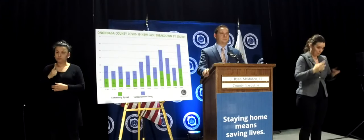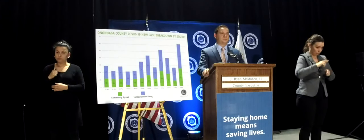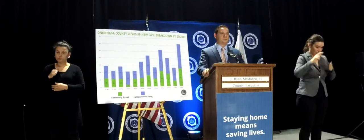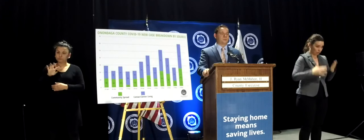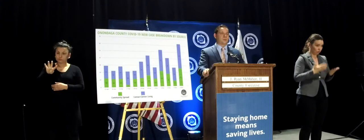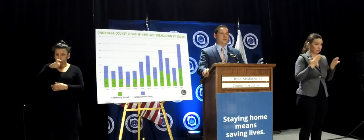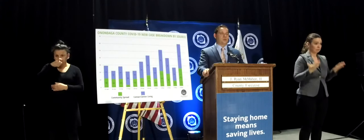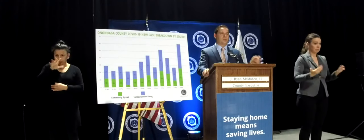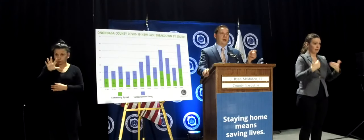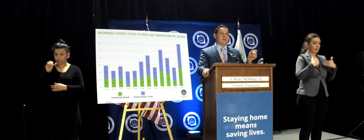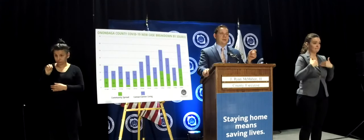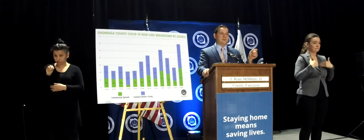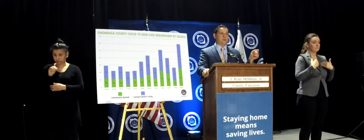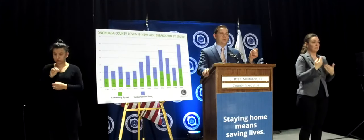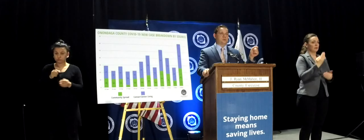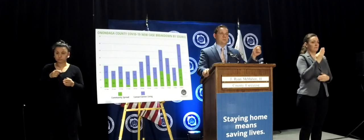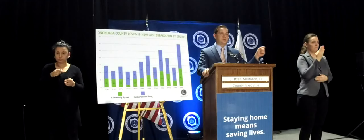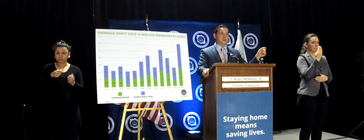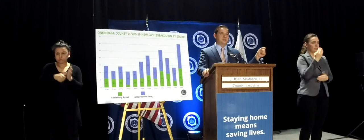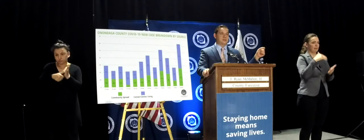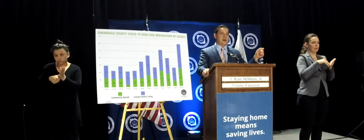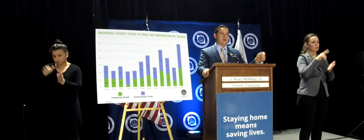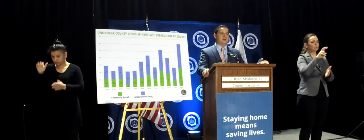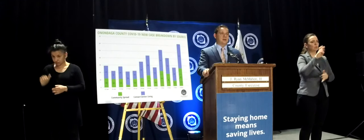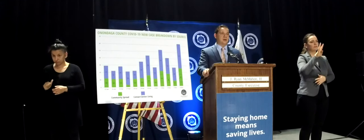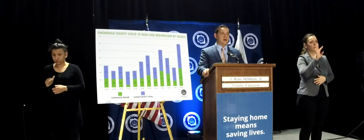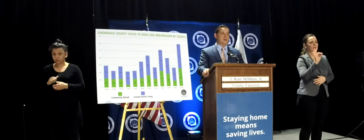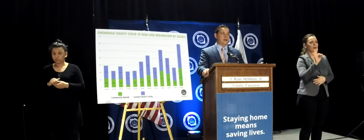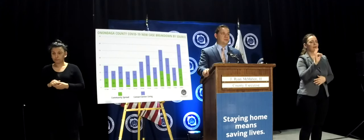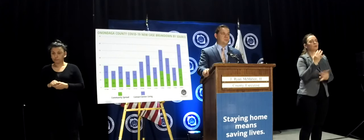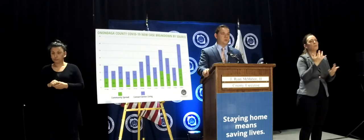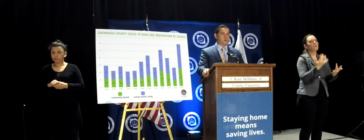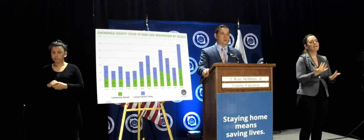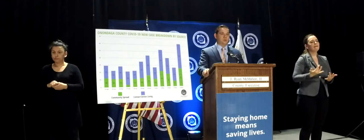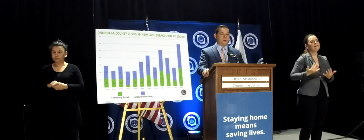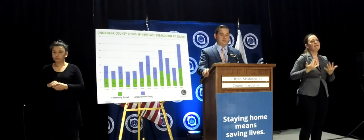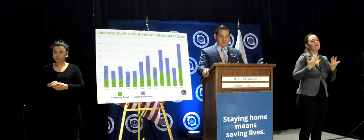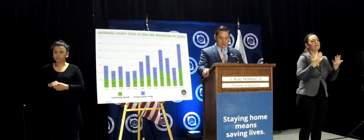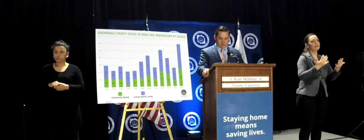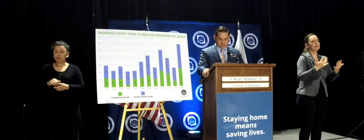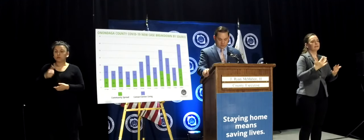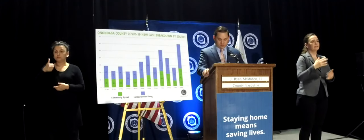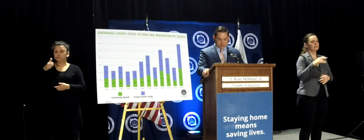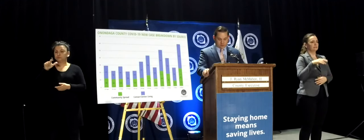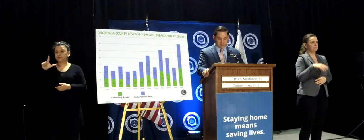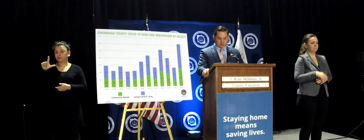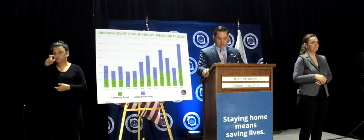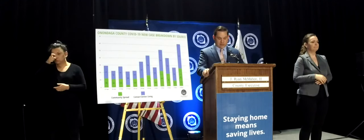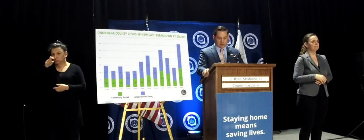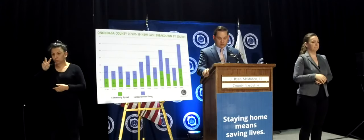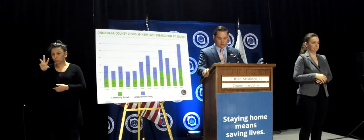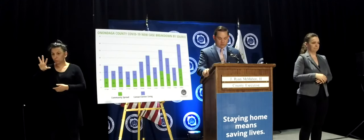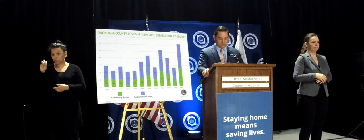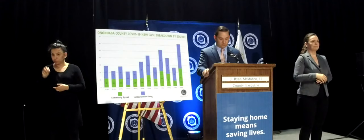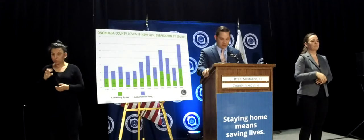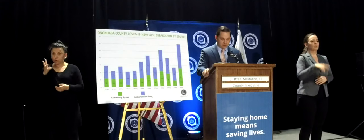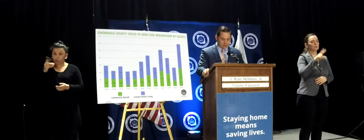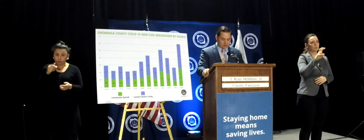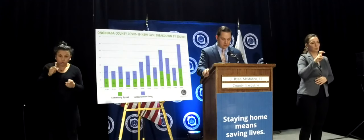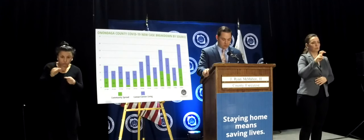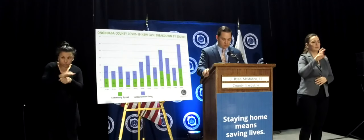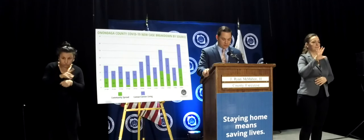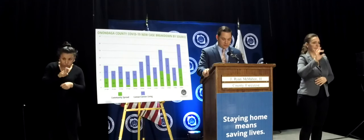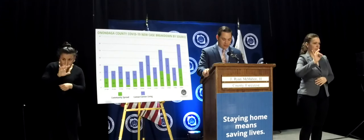back. You apply the 8.3% to that. That should be where your new positive caseload is. It's actually down a little bit from